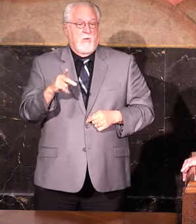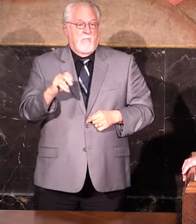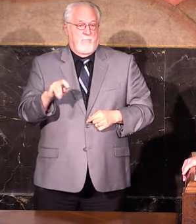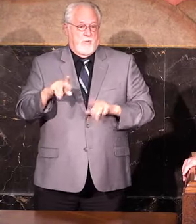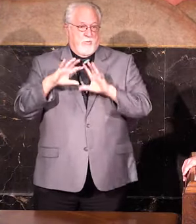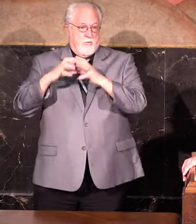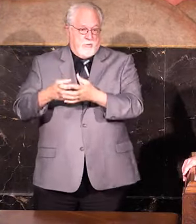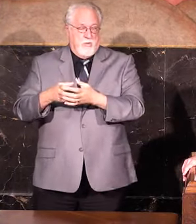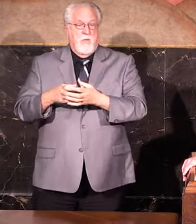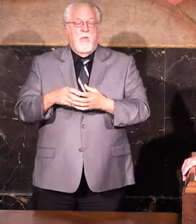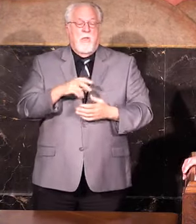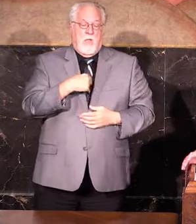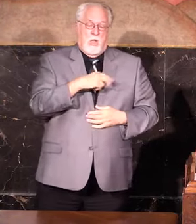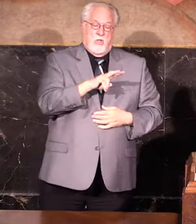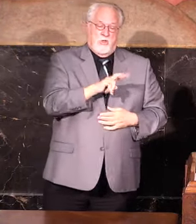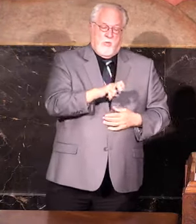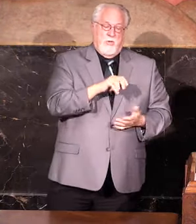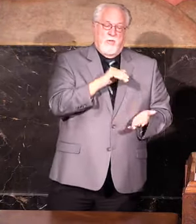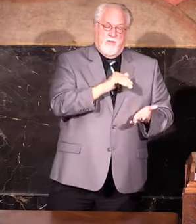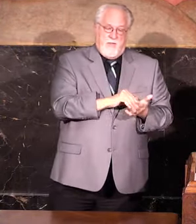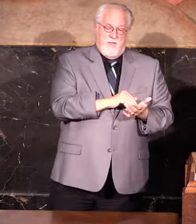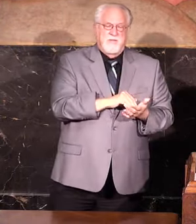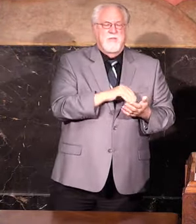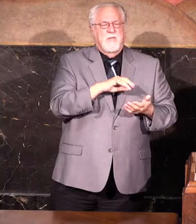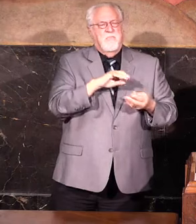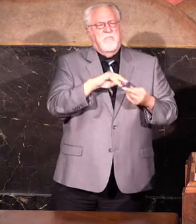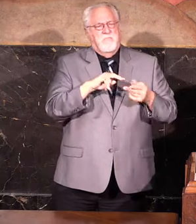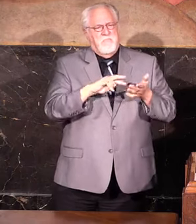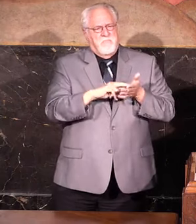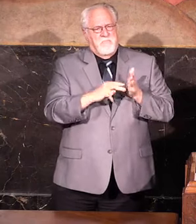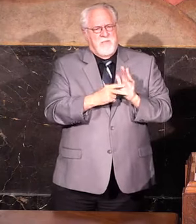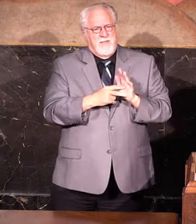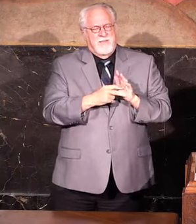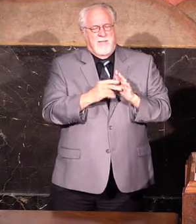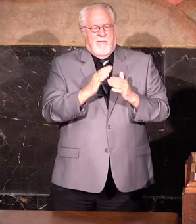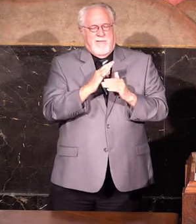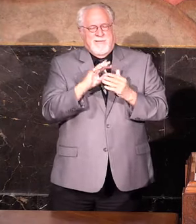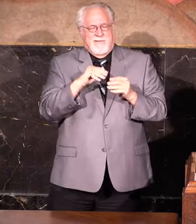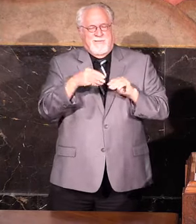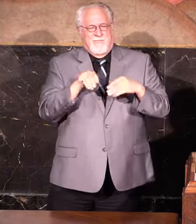just told you 200,000 actually gives us a little bit of a fudge factor because